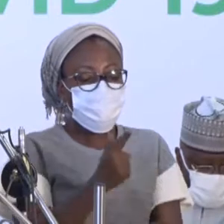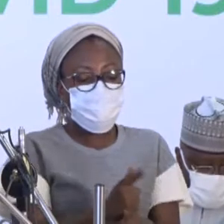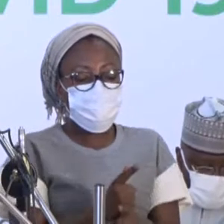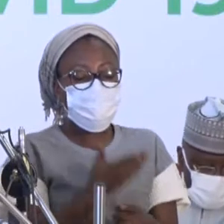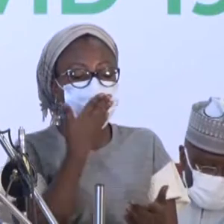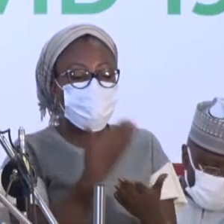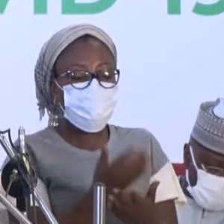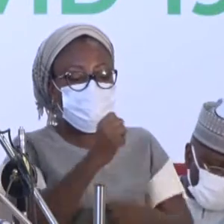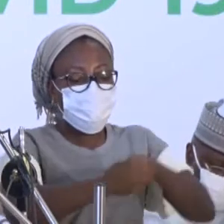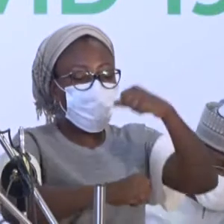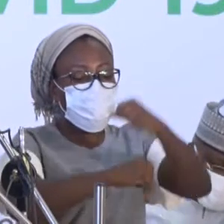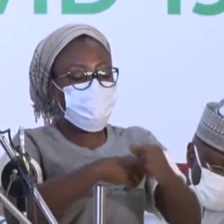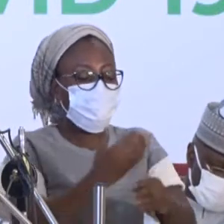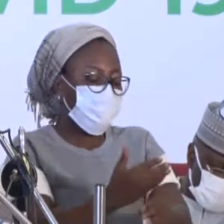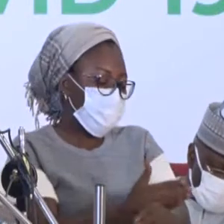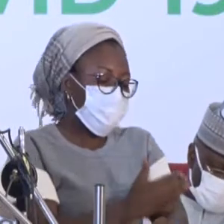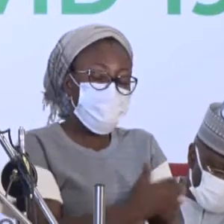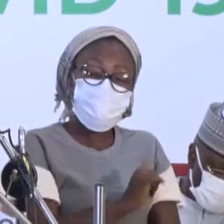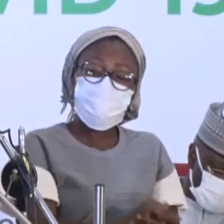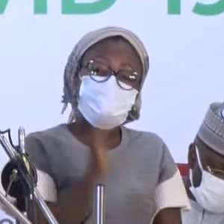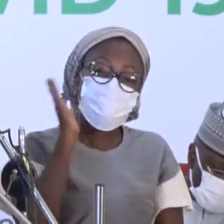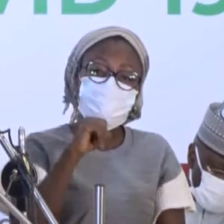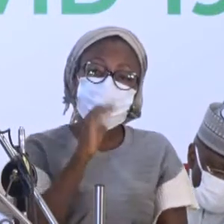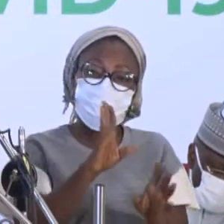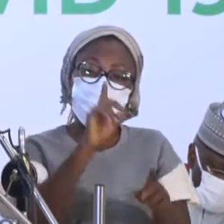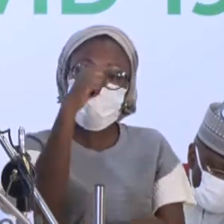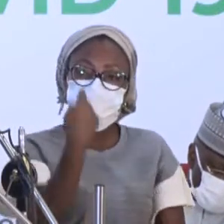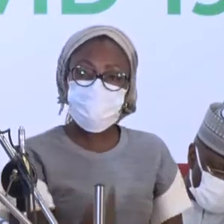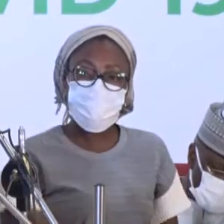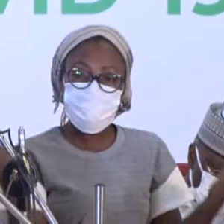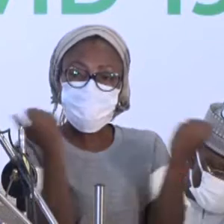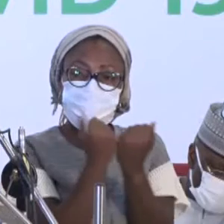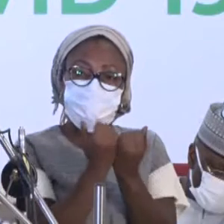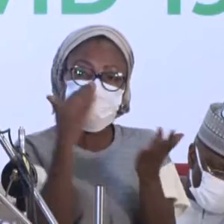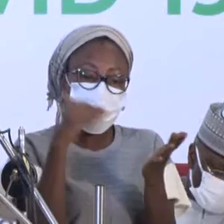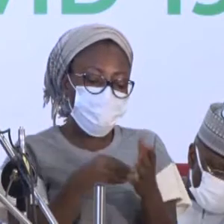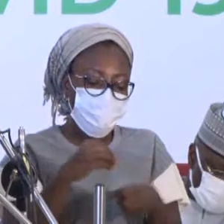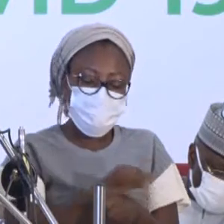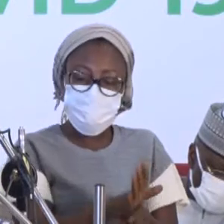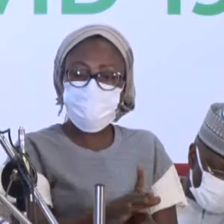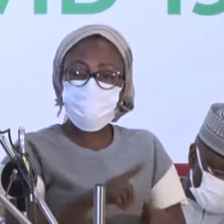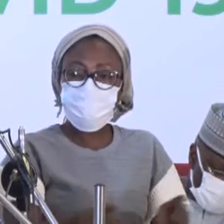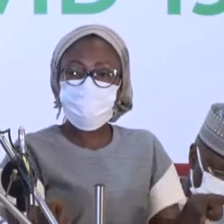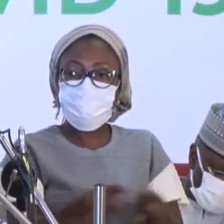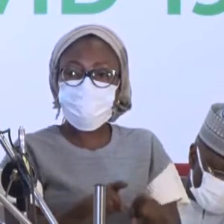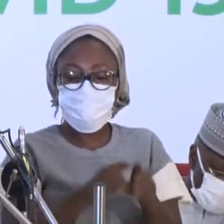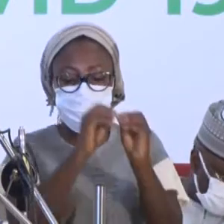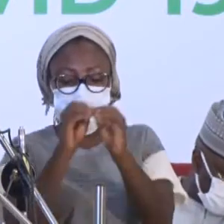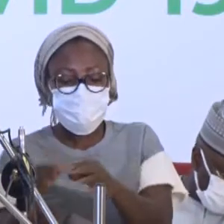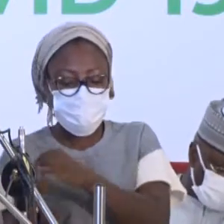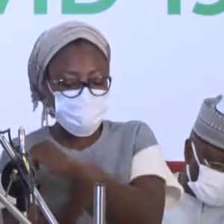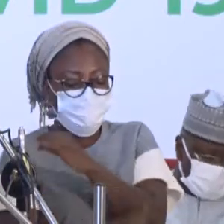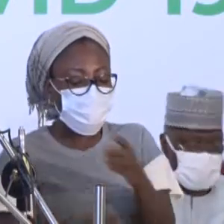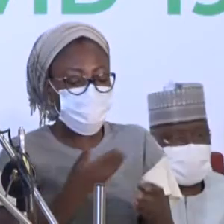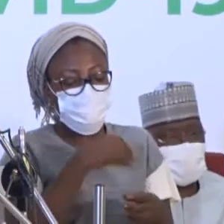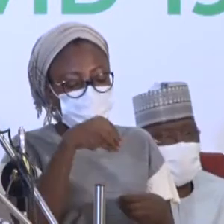infrastructural improvement that will not only serve in this fight against COVID-19 disease, but also place the country in a better